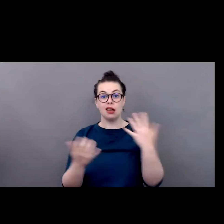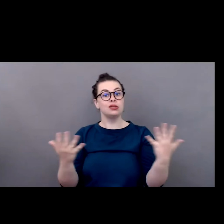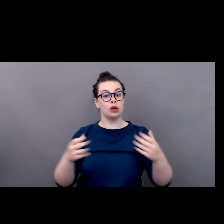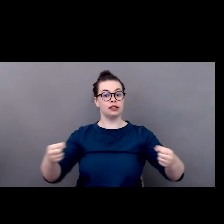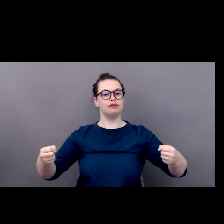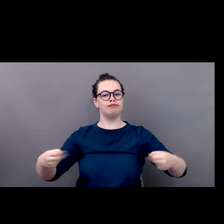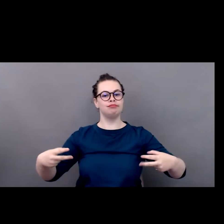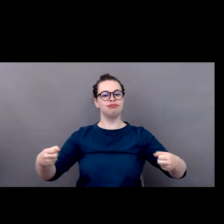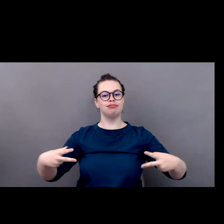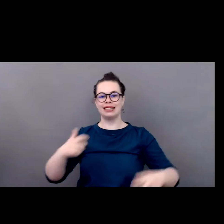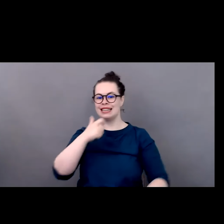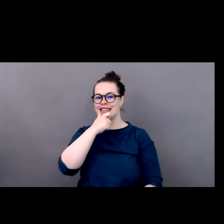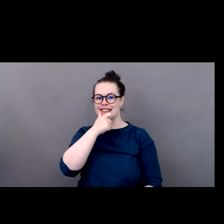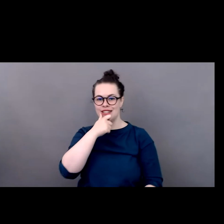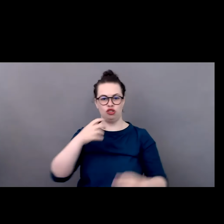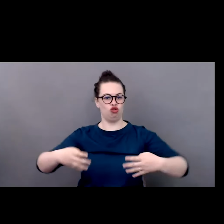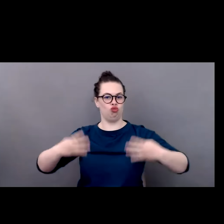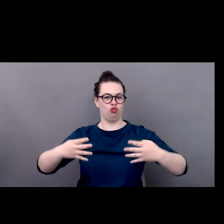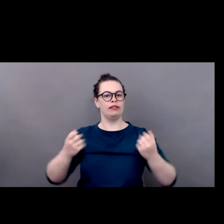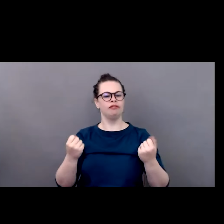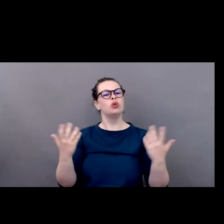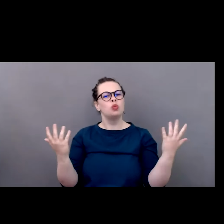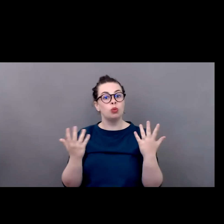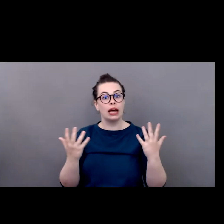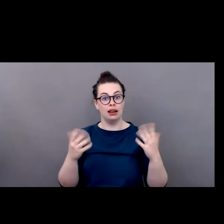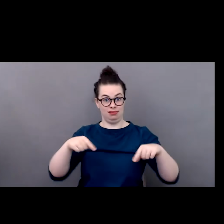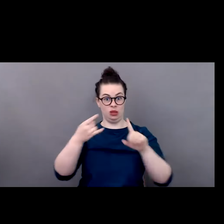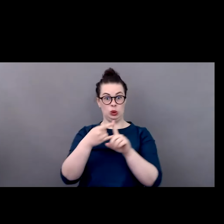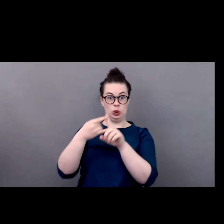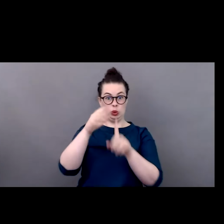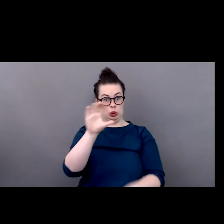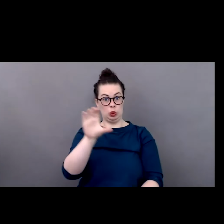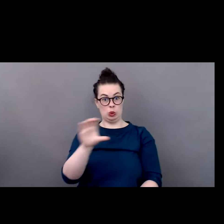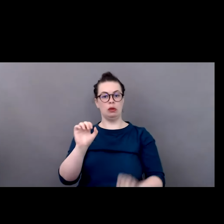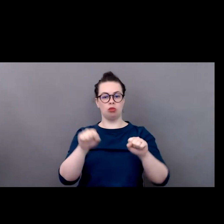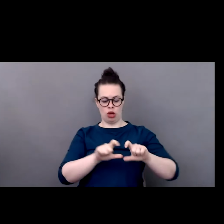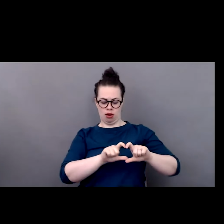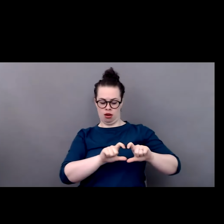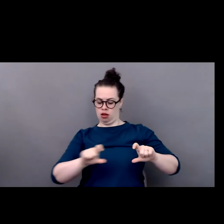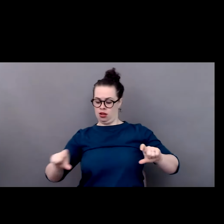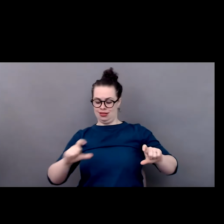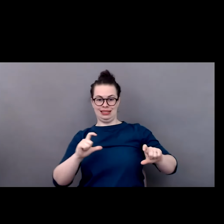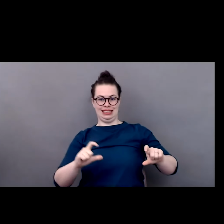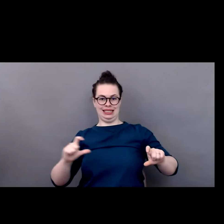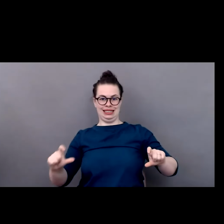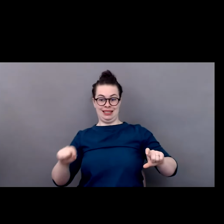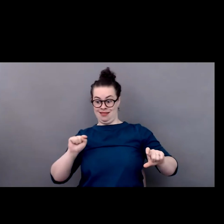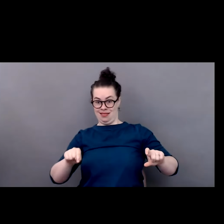it on in the Zoom function. I think it's in the, if you click more, you can find open subtitle there.